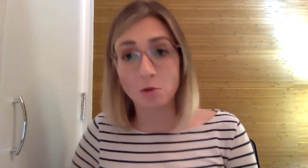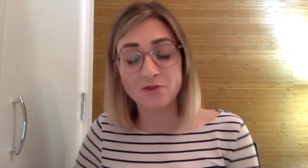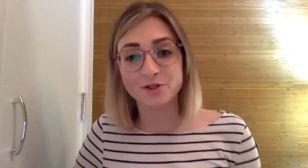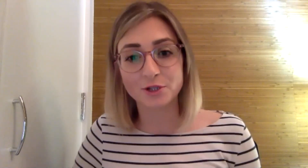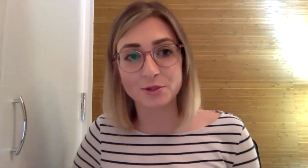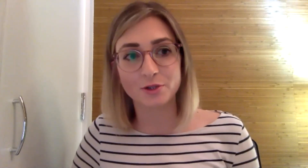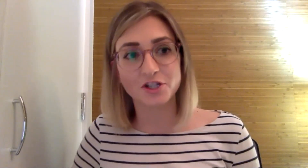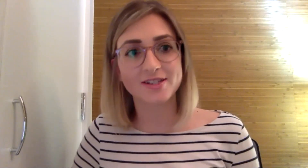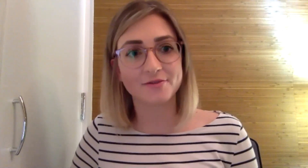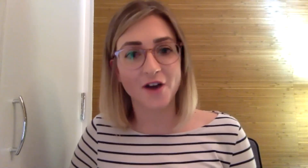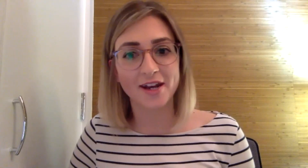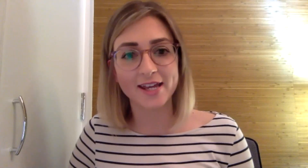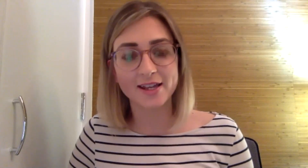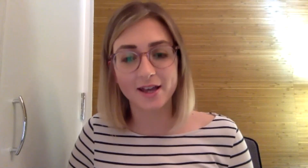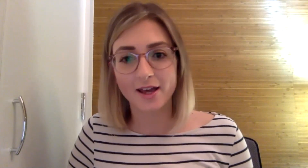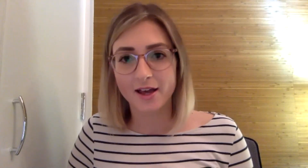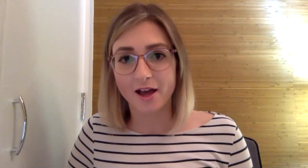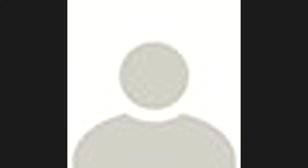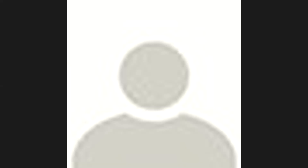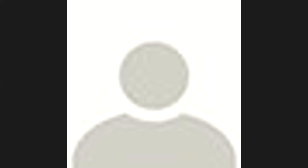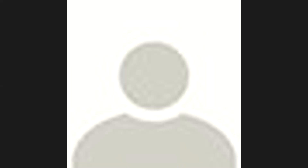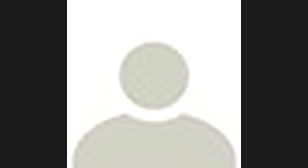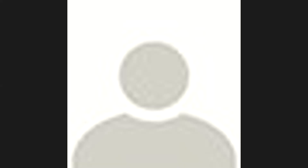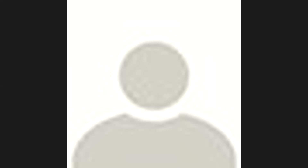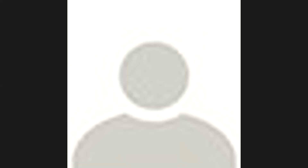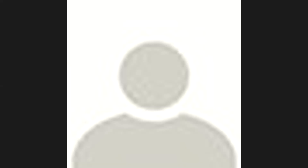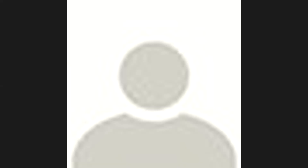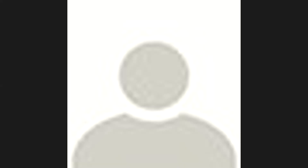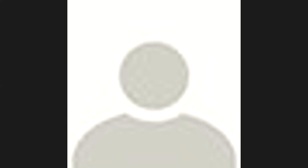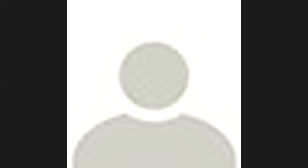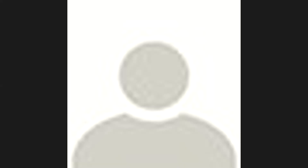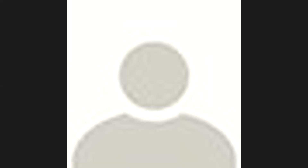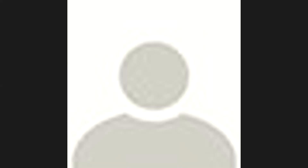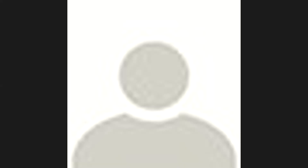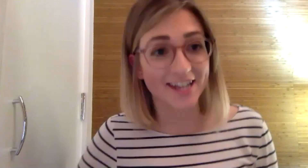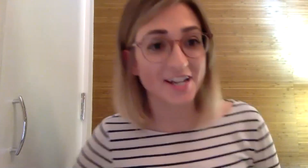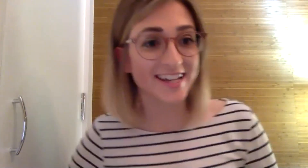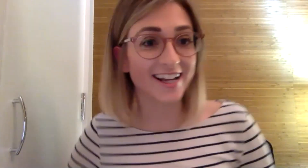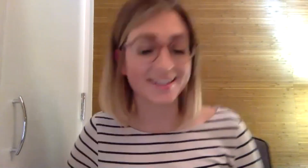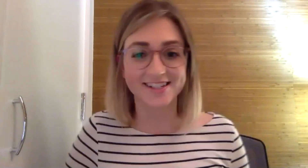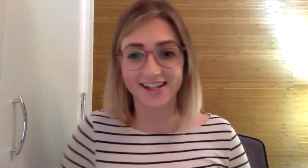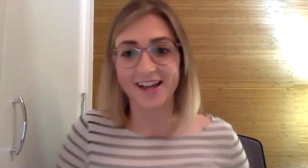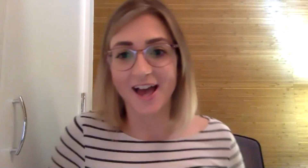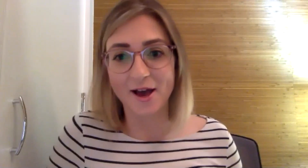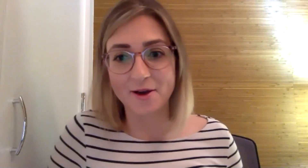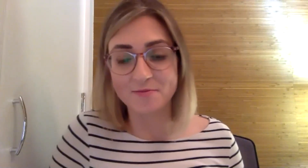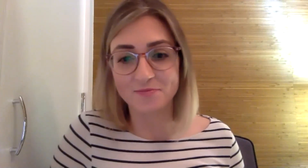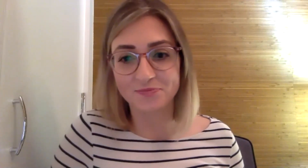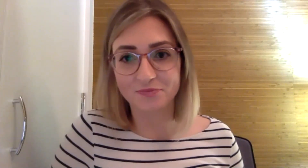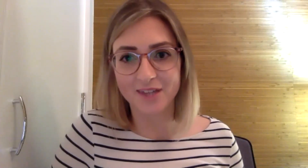on to Dr. Justin Varney. Mm-hmm. That was really, really interesting. Thank you very much, NHS England. Yeah,